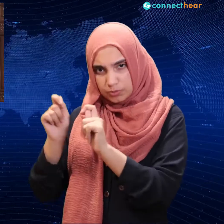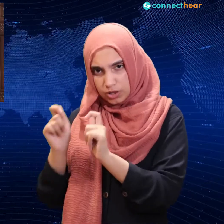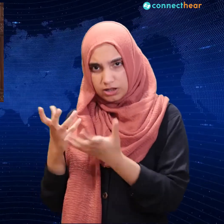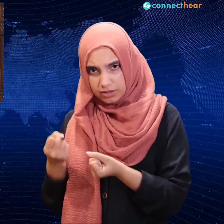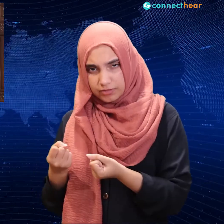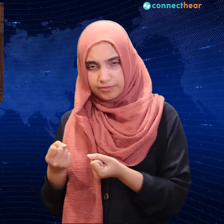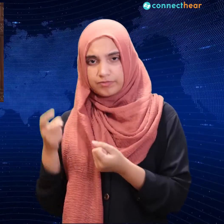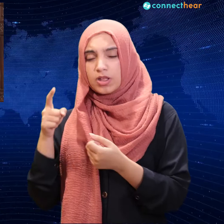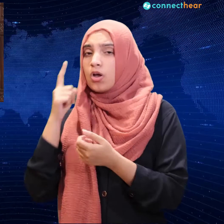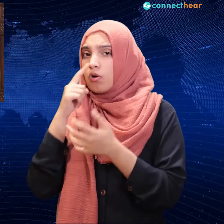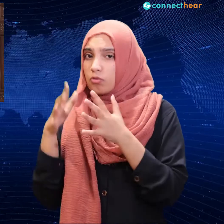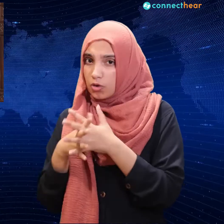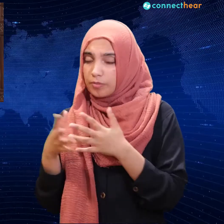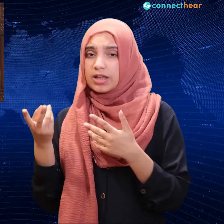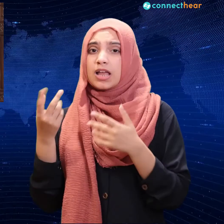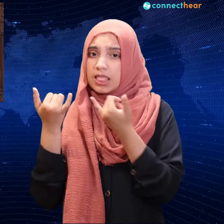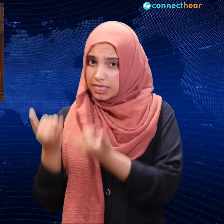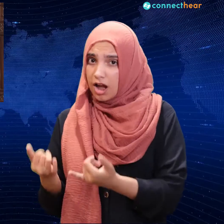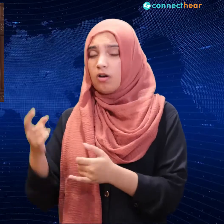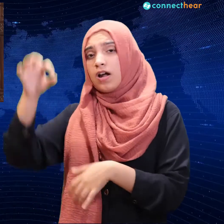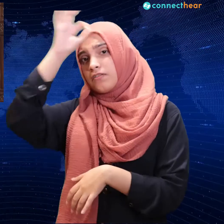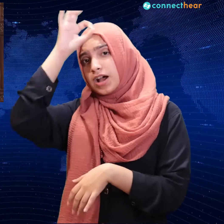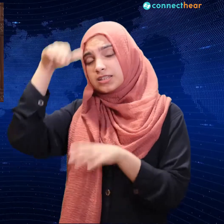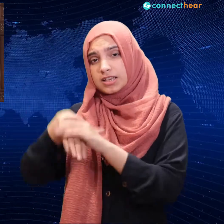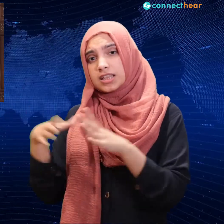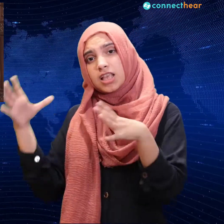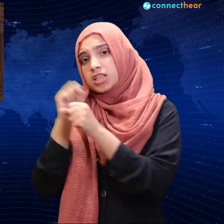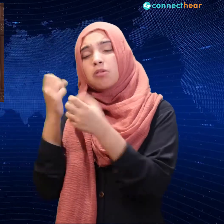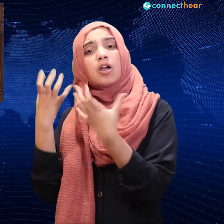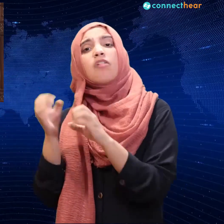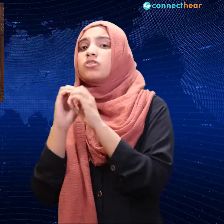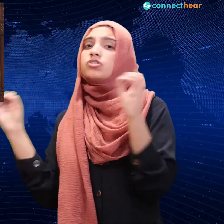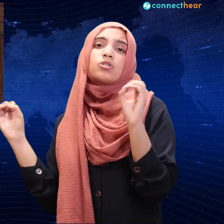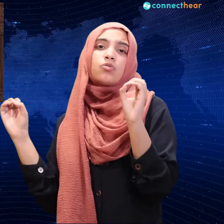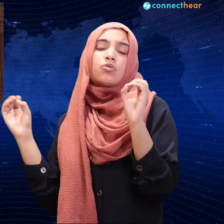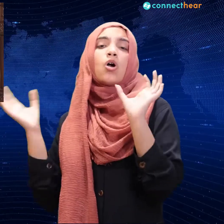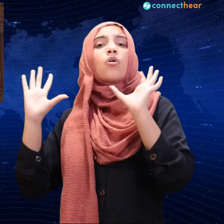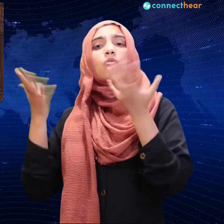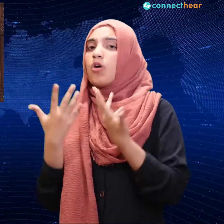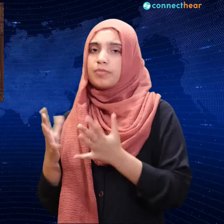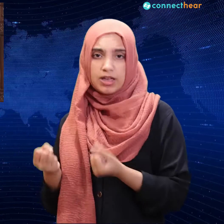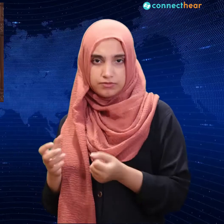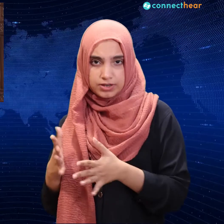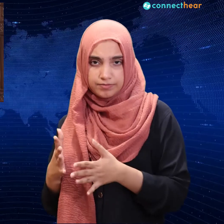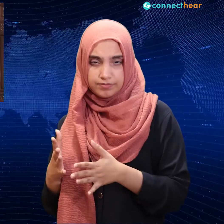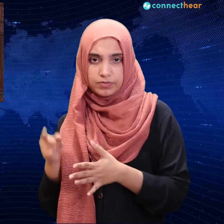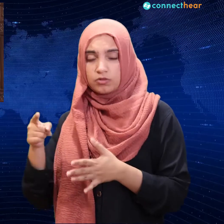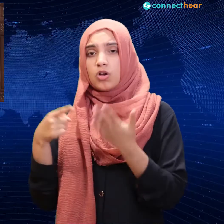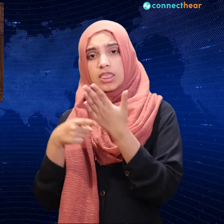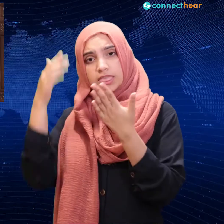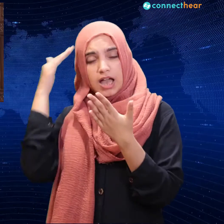The women of Afghanistan today have nothing like that under this